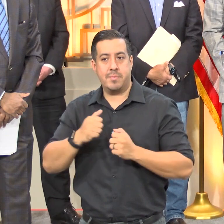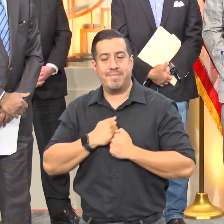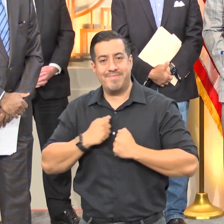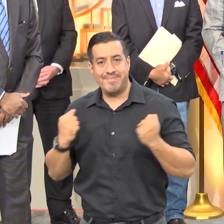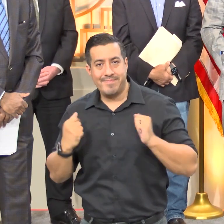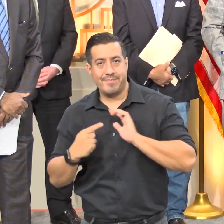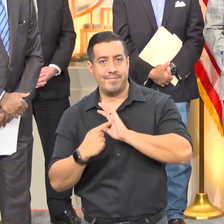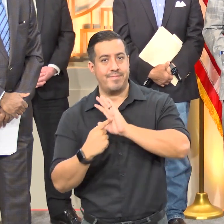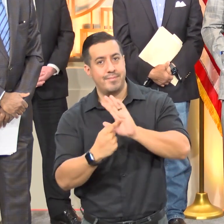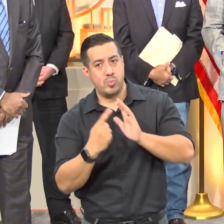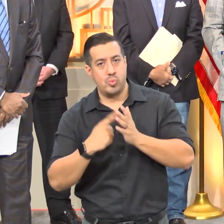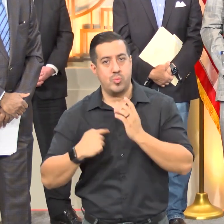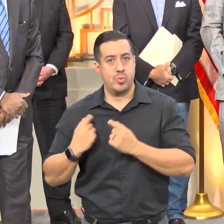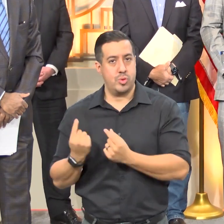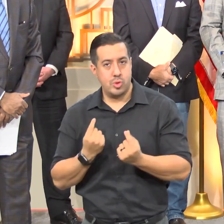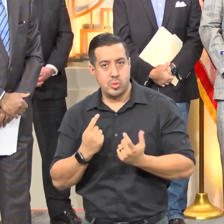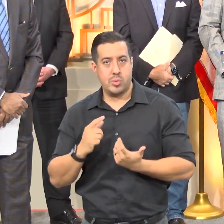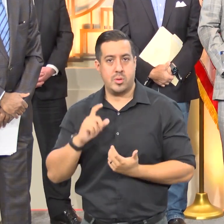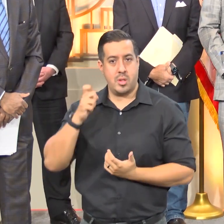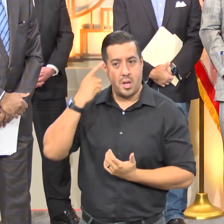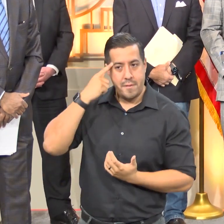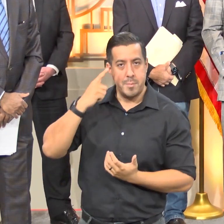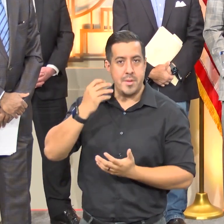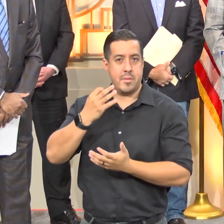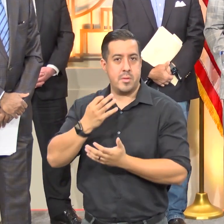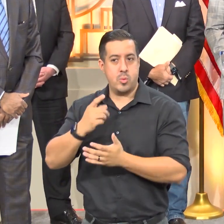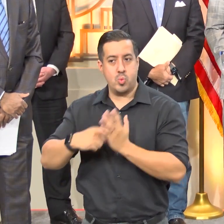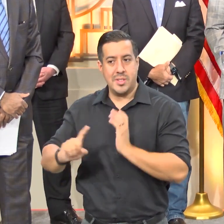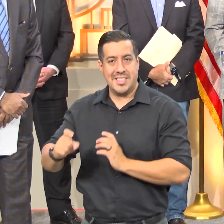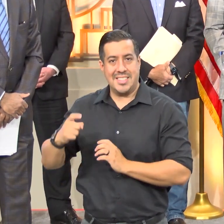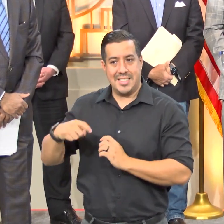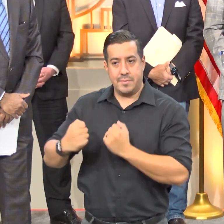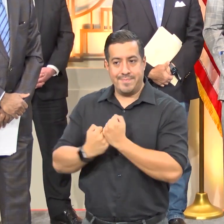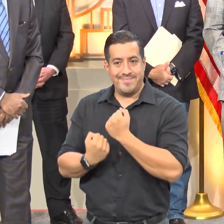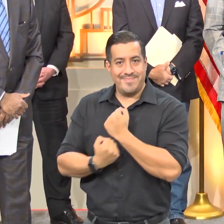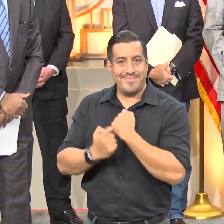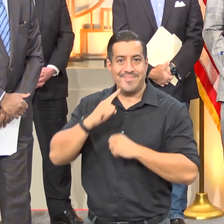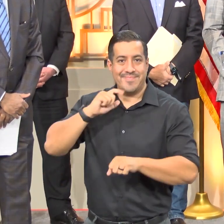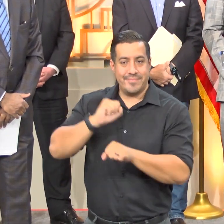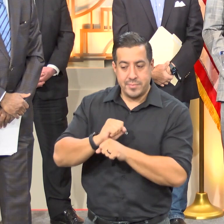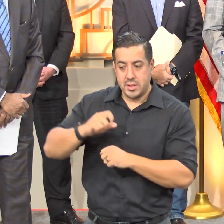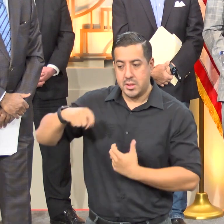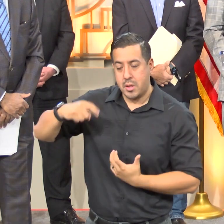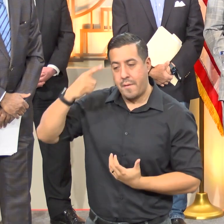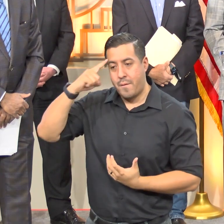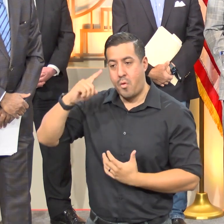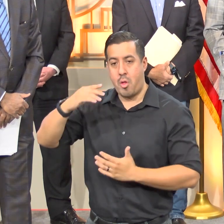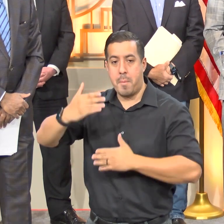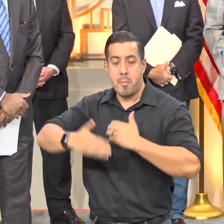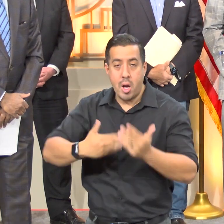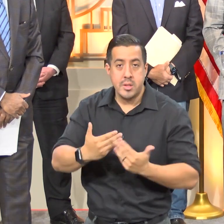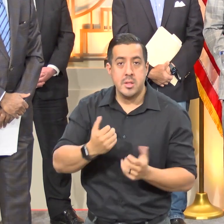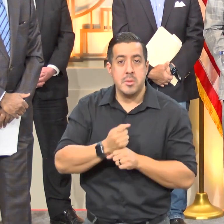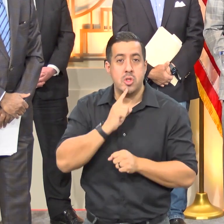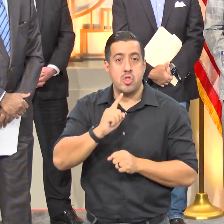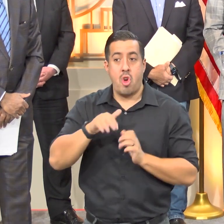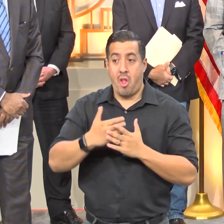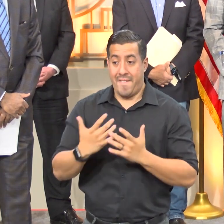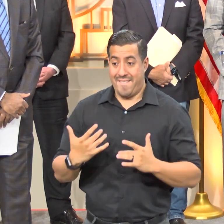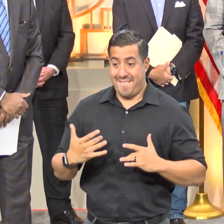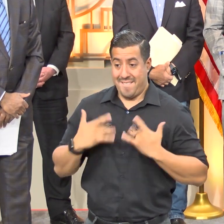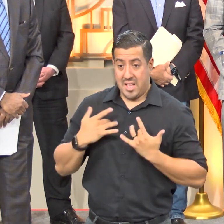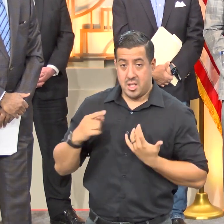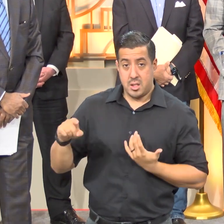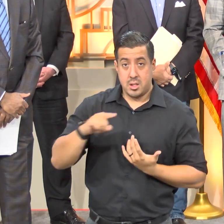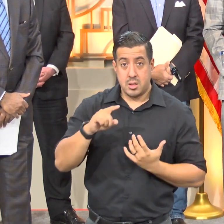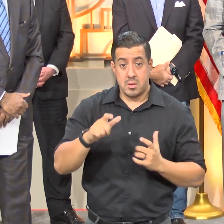in governance and the fundamental need to address scalable processes to ensure that events of all